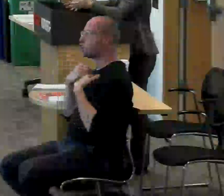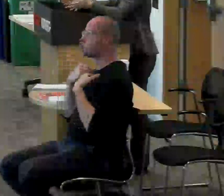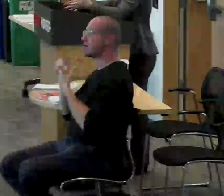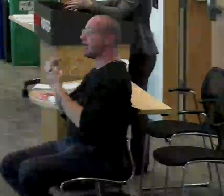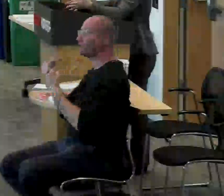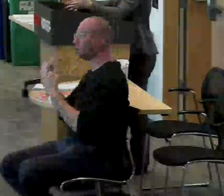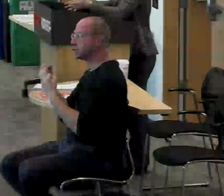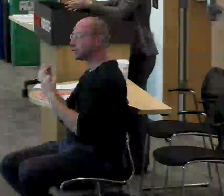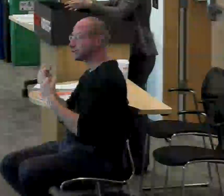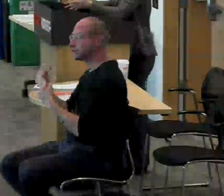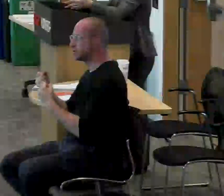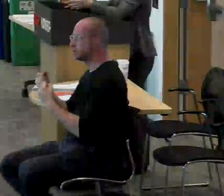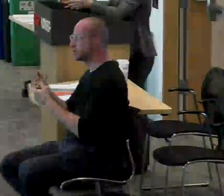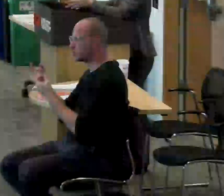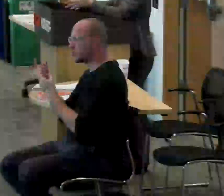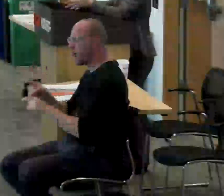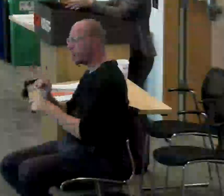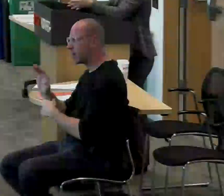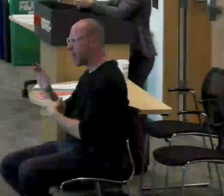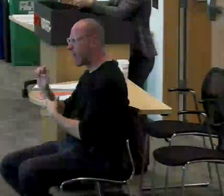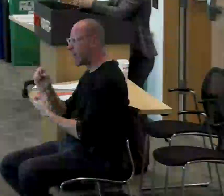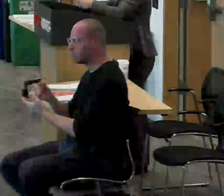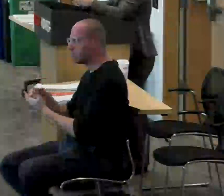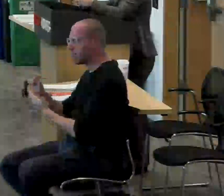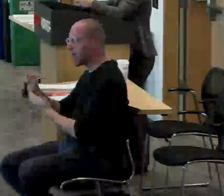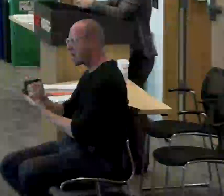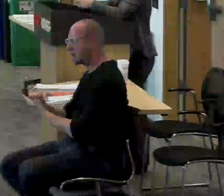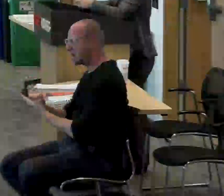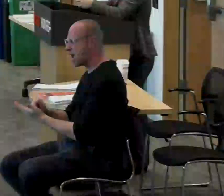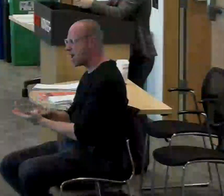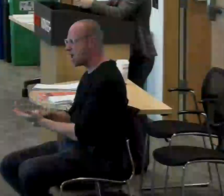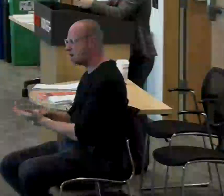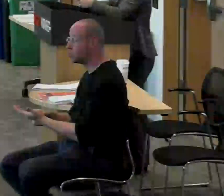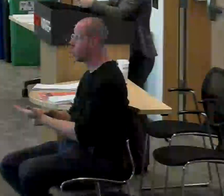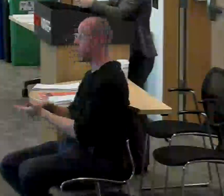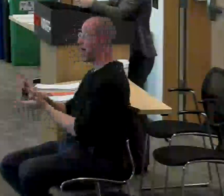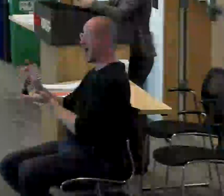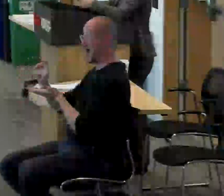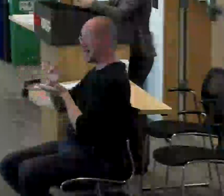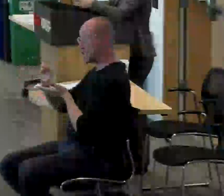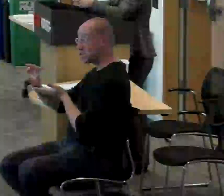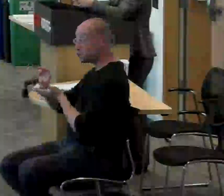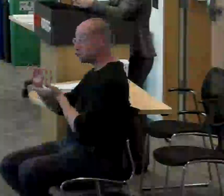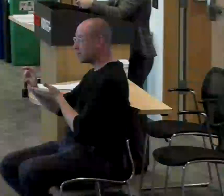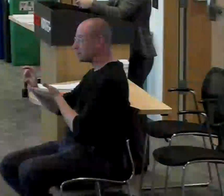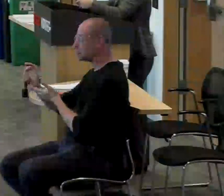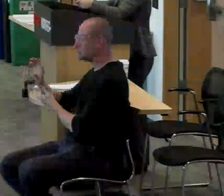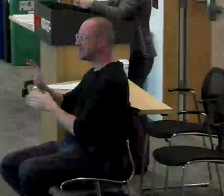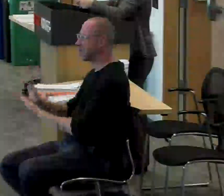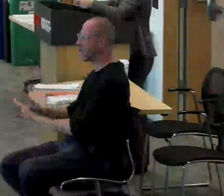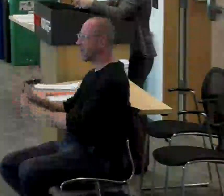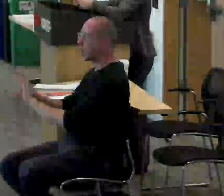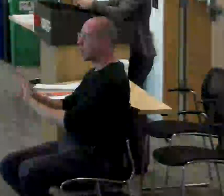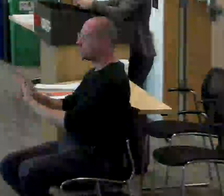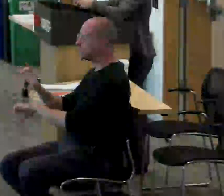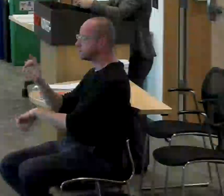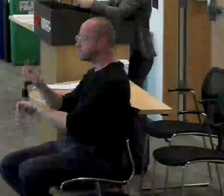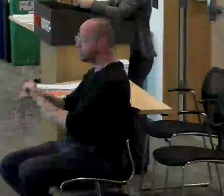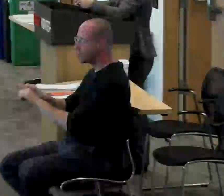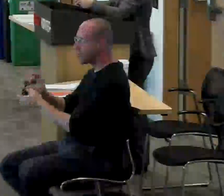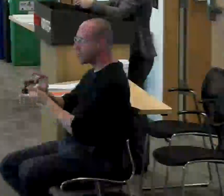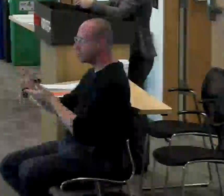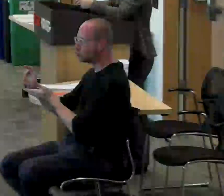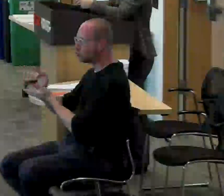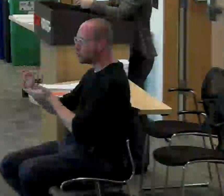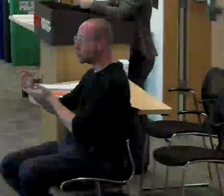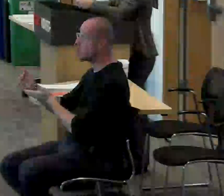happens. Well, what happens to your ABLE money at that point? You can't contribute anymore into your ABLE account, but you can keep that money there and it can continue